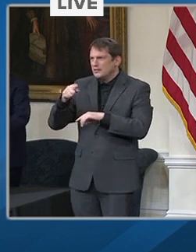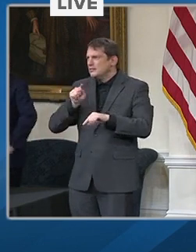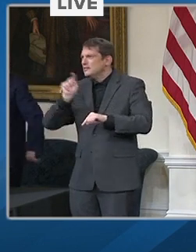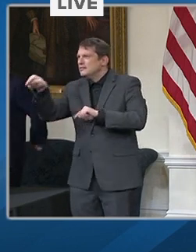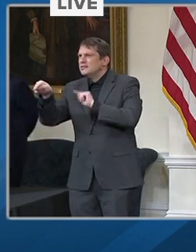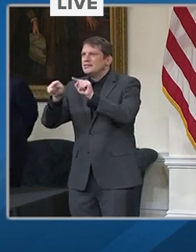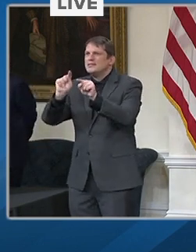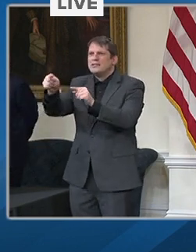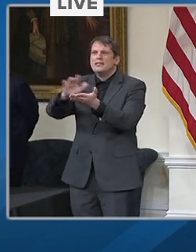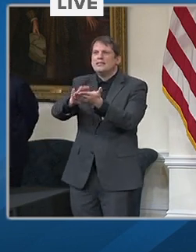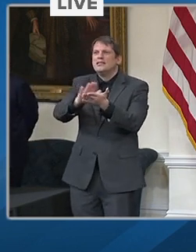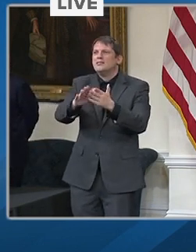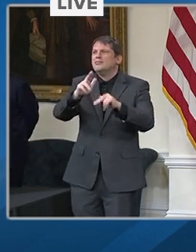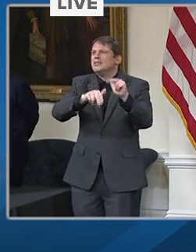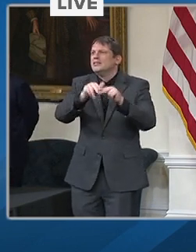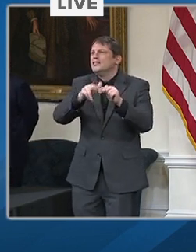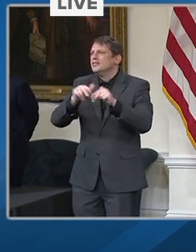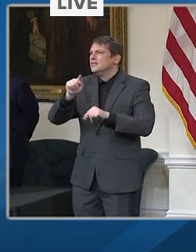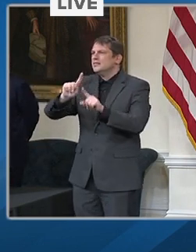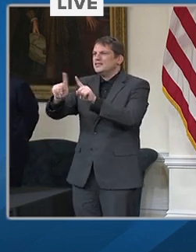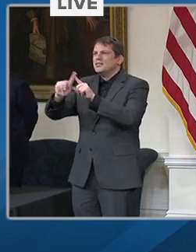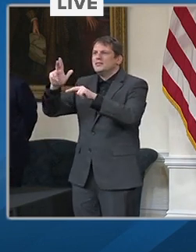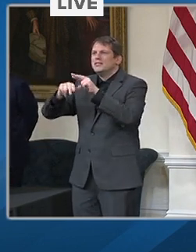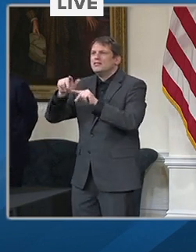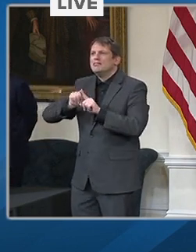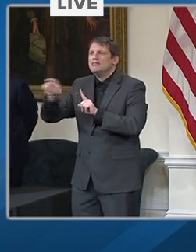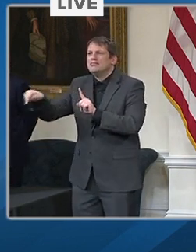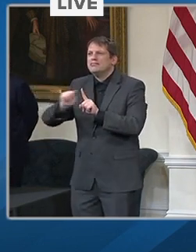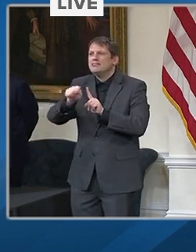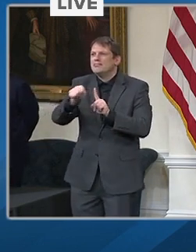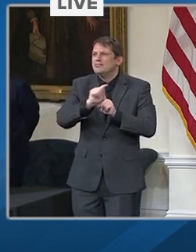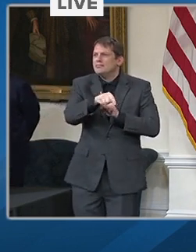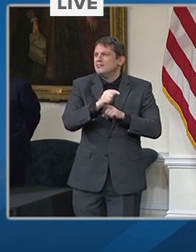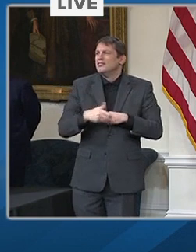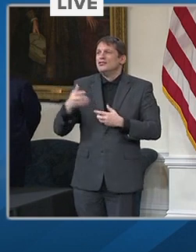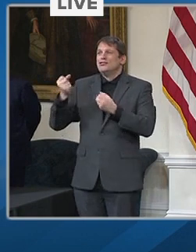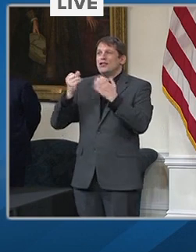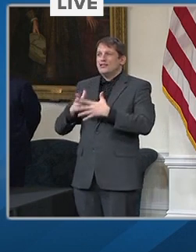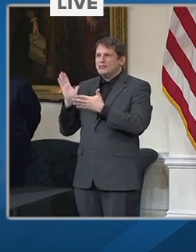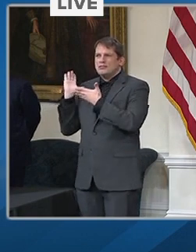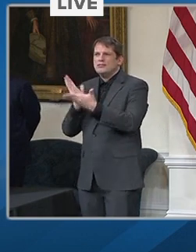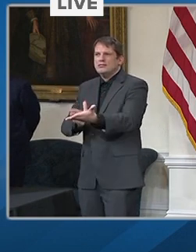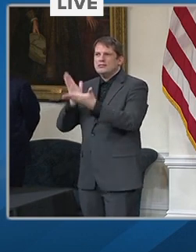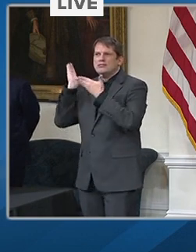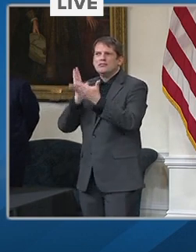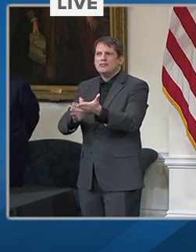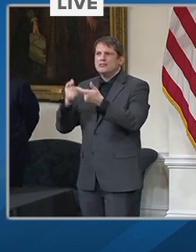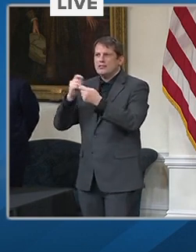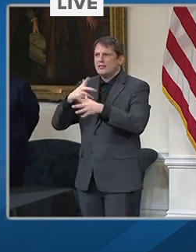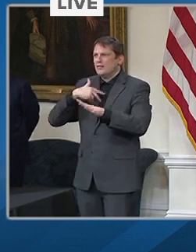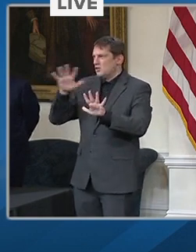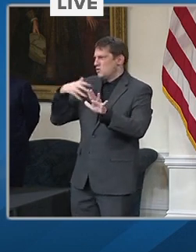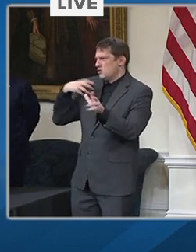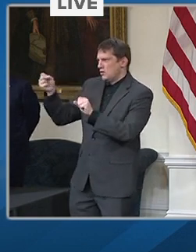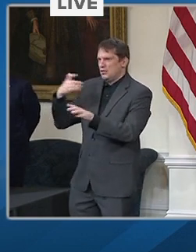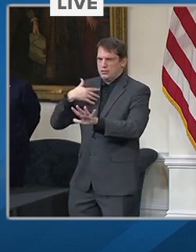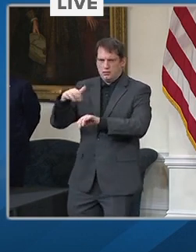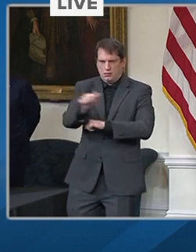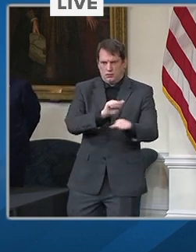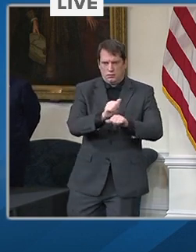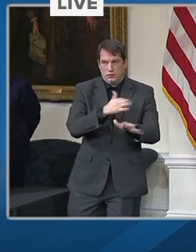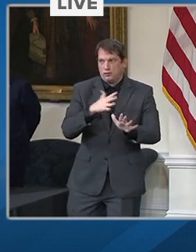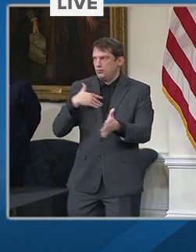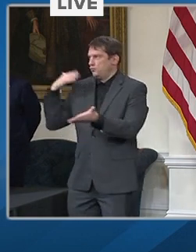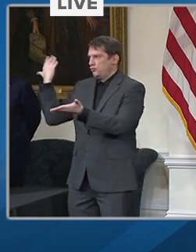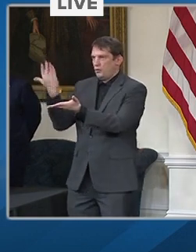before. We had to do enhanced cleaning in between every driver change in our vehicles. And we had to make sure that face